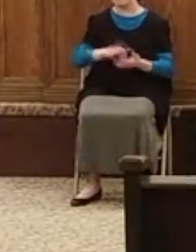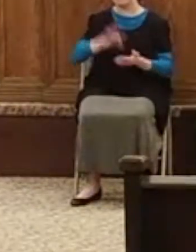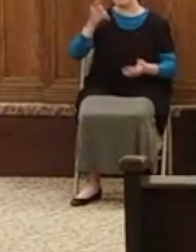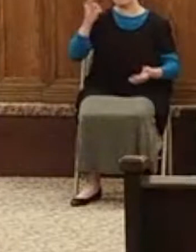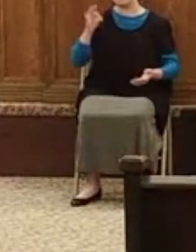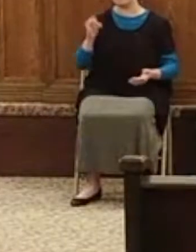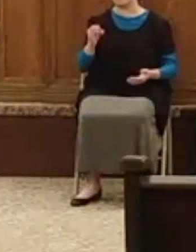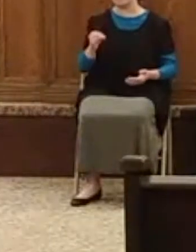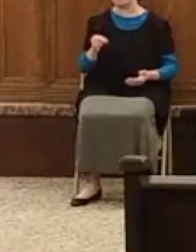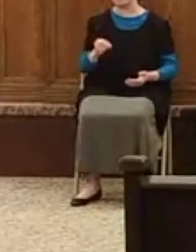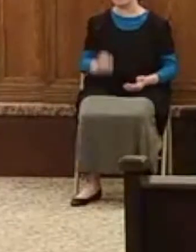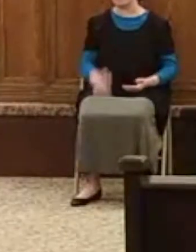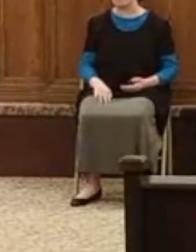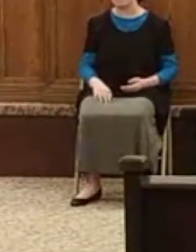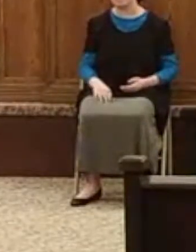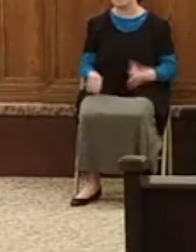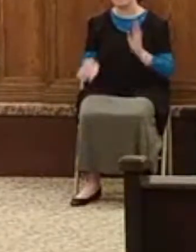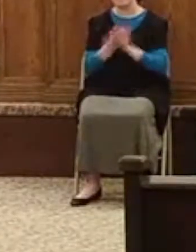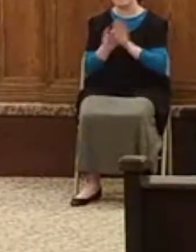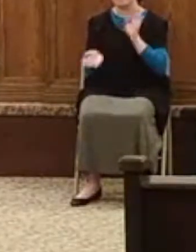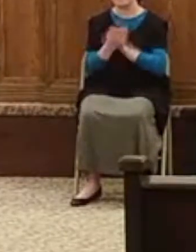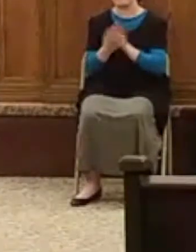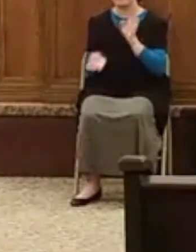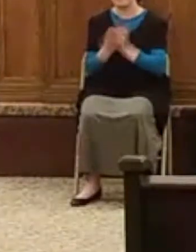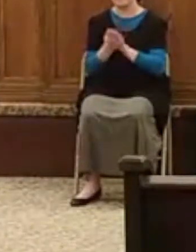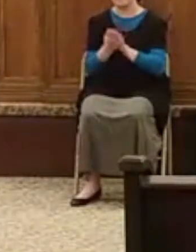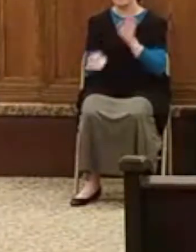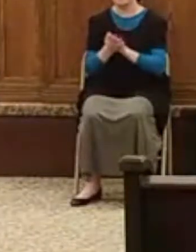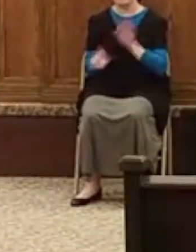found was a deliverer.